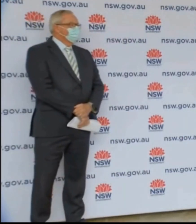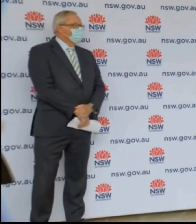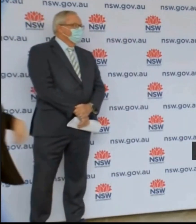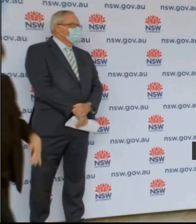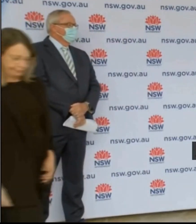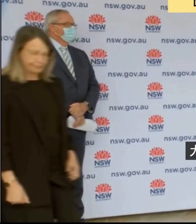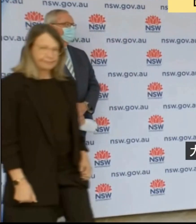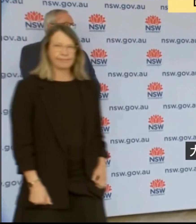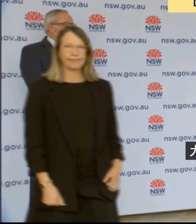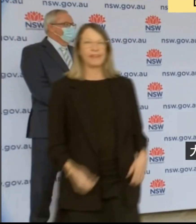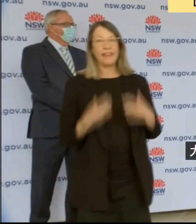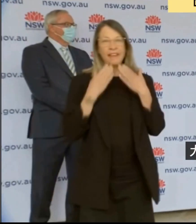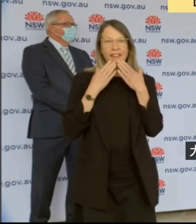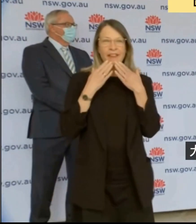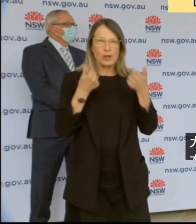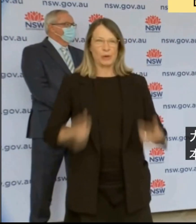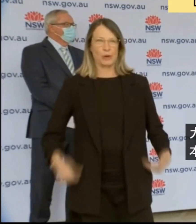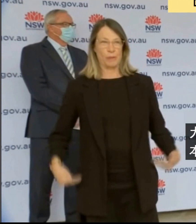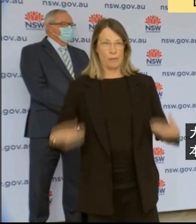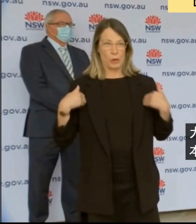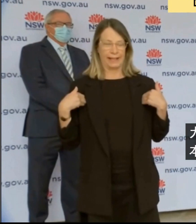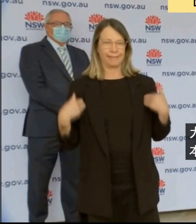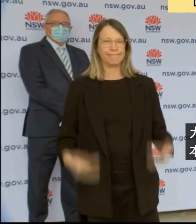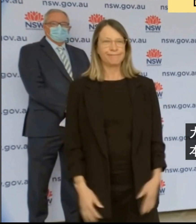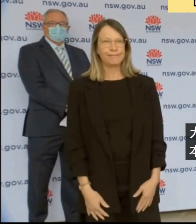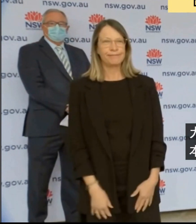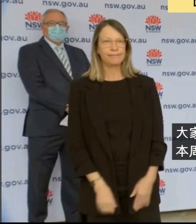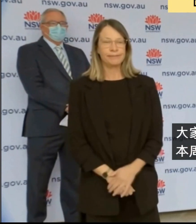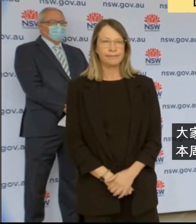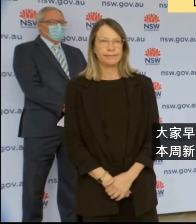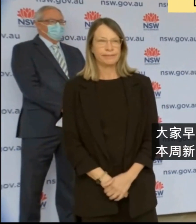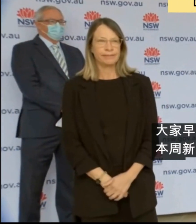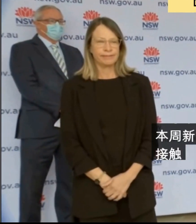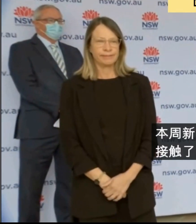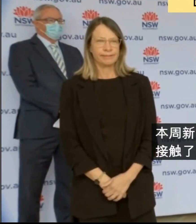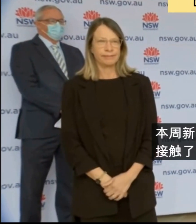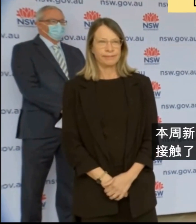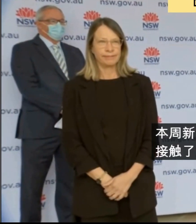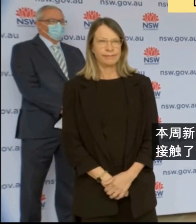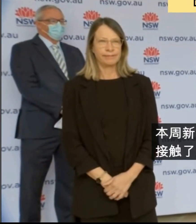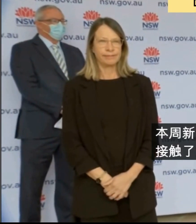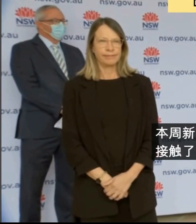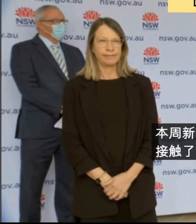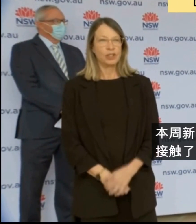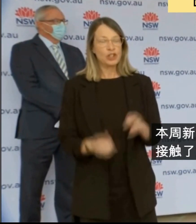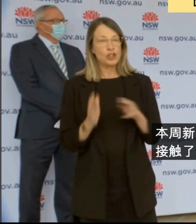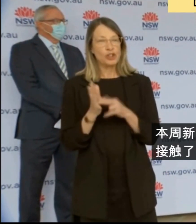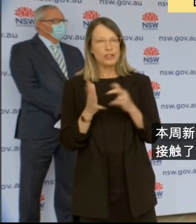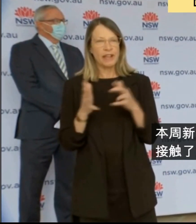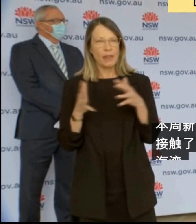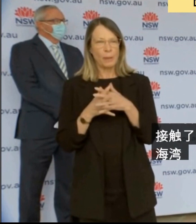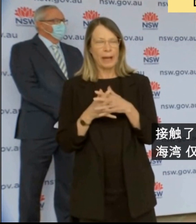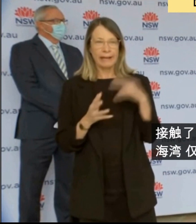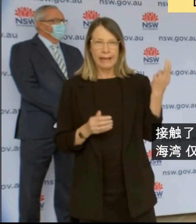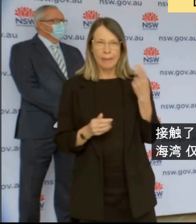Thank you. Good morning, everybody. This week, New South Wales Ambulance came into contact with its